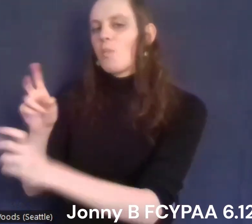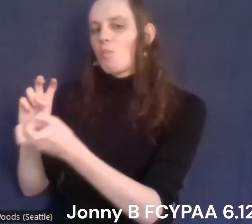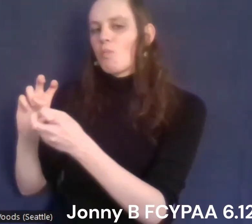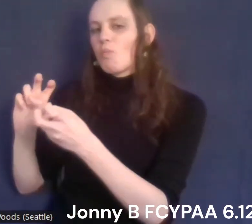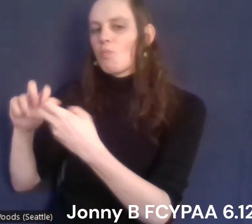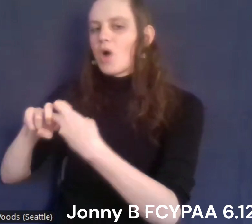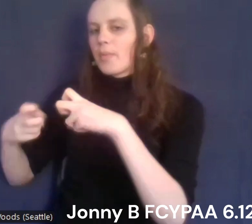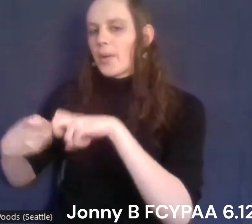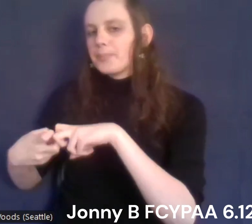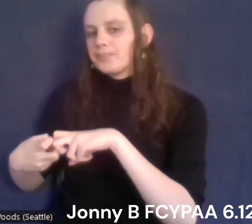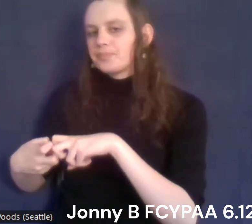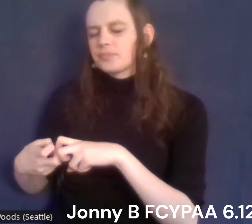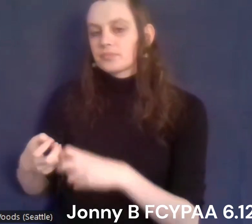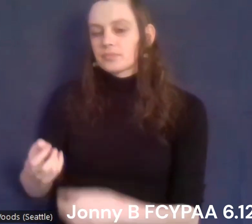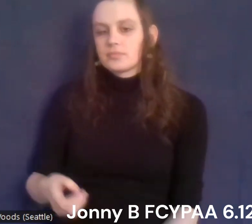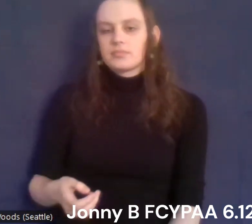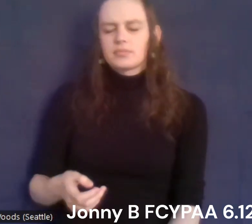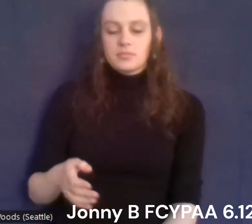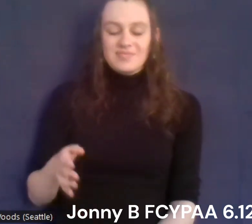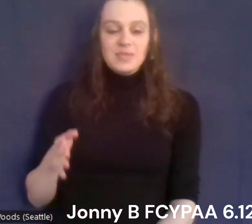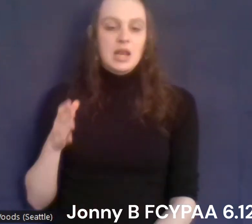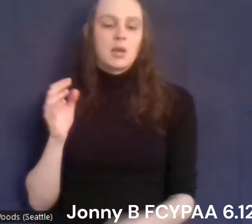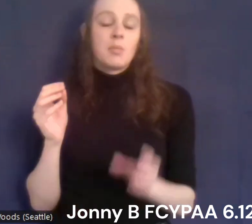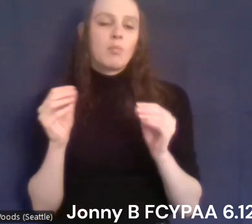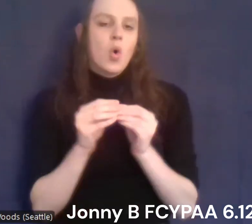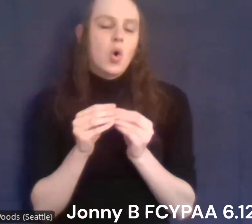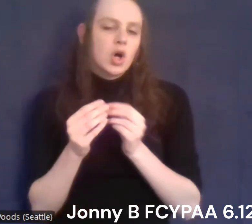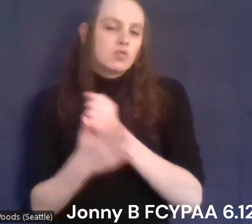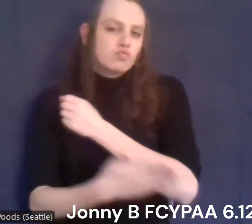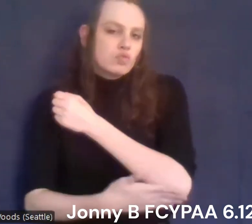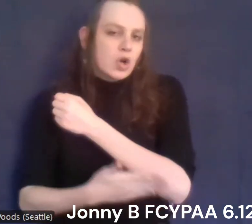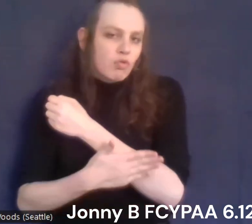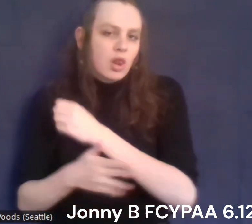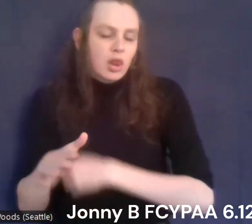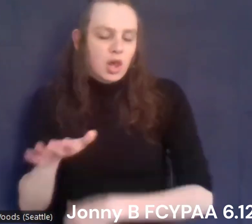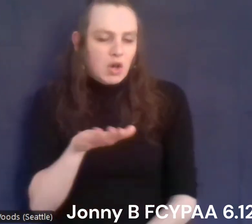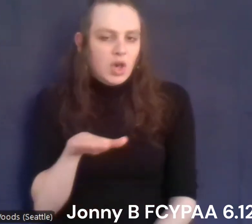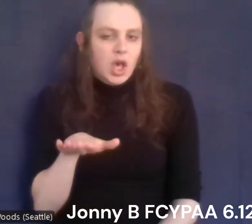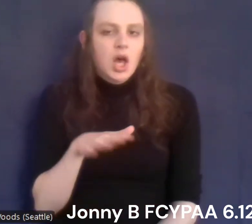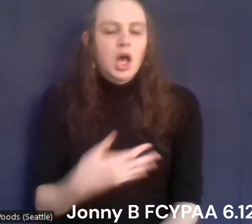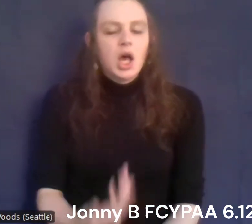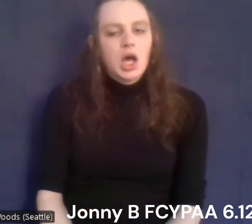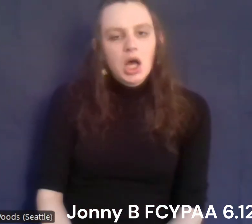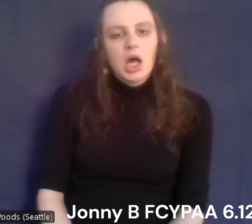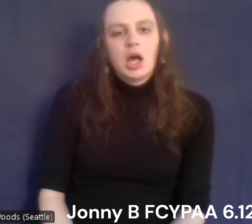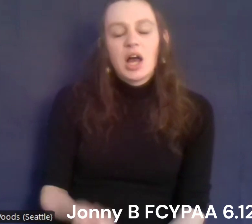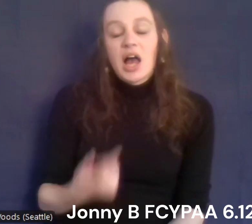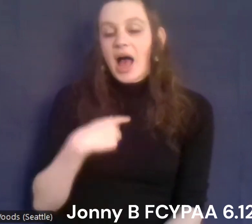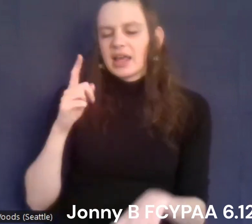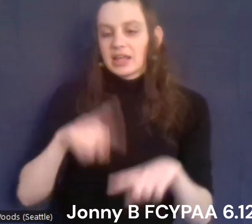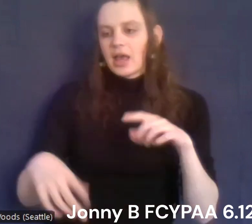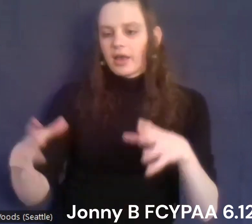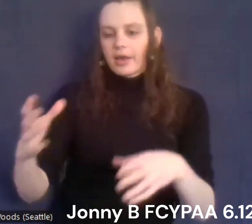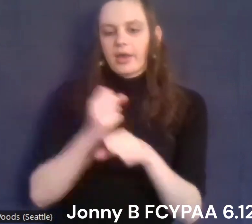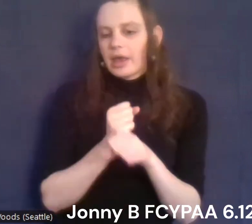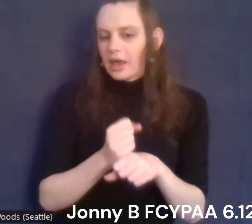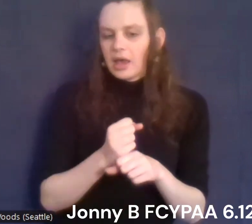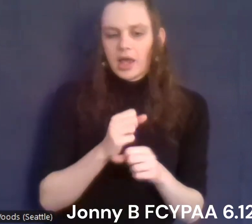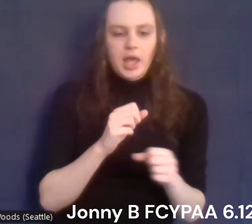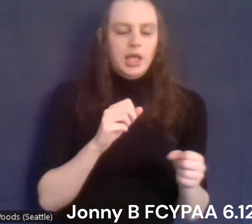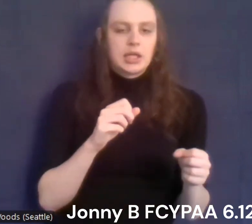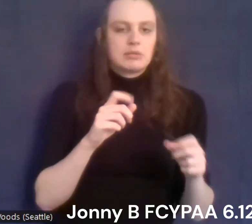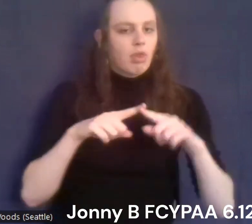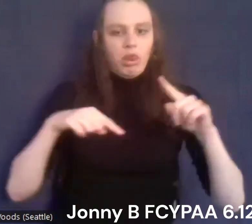kind of in the middle of nowhere. I'm not going to be able to get things as easily as I was there. So